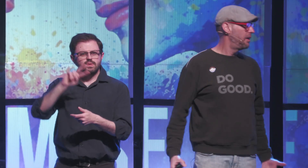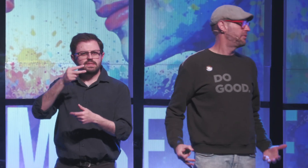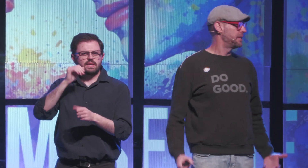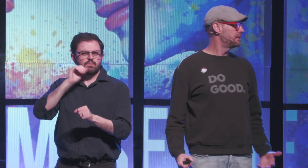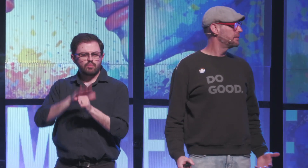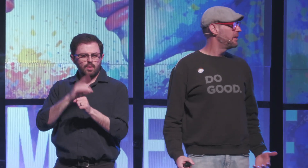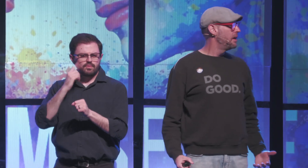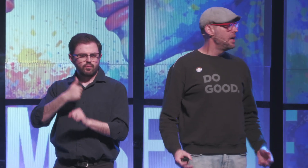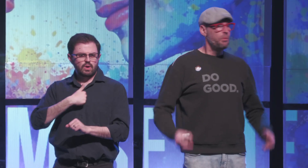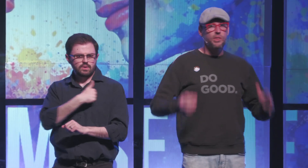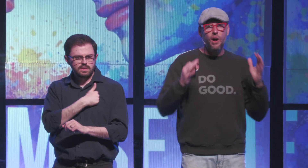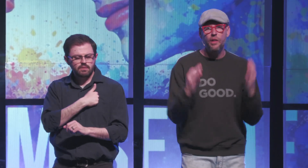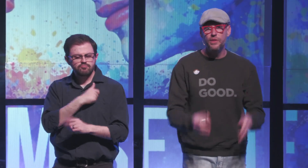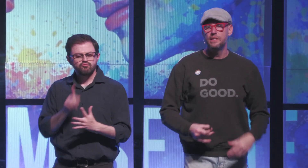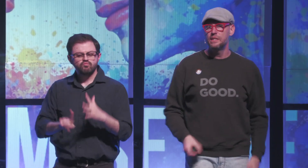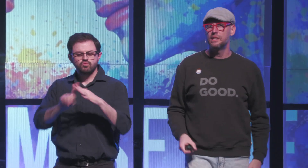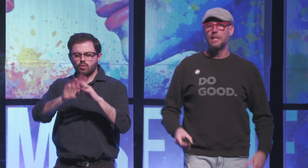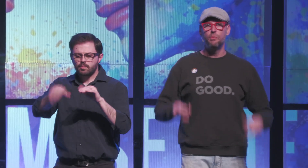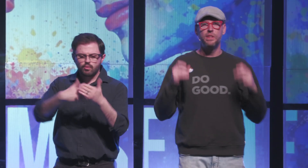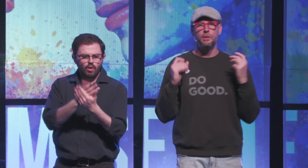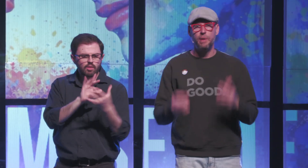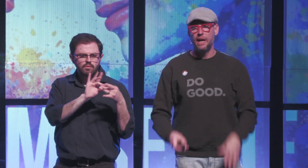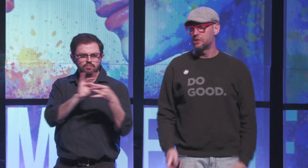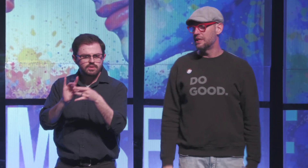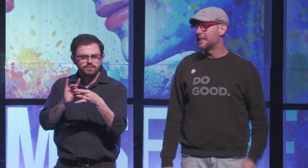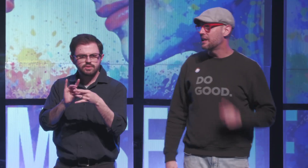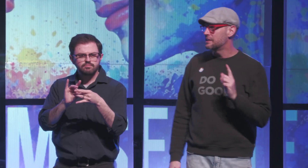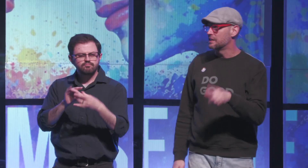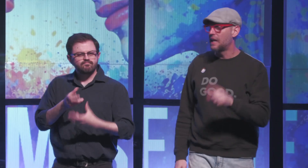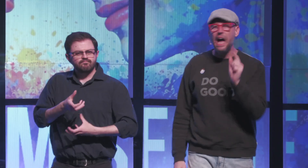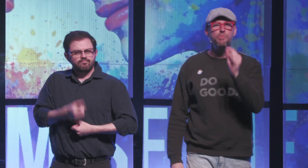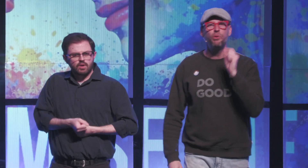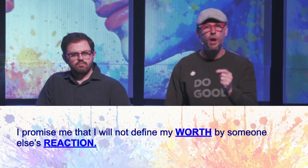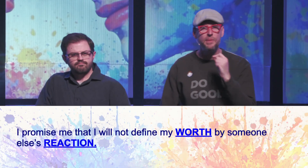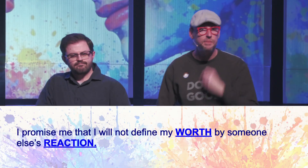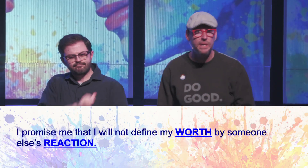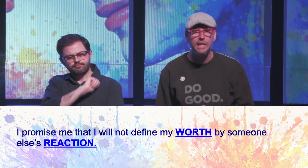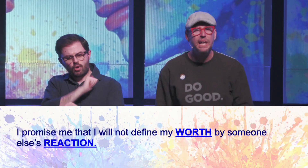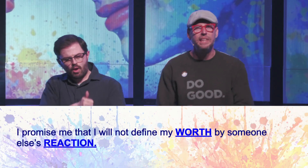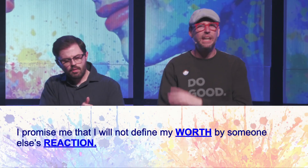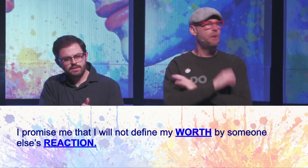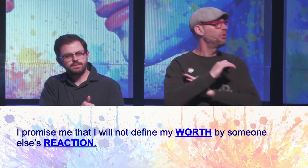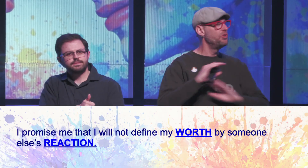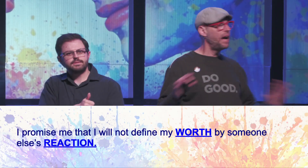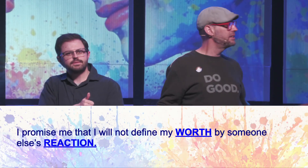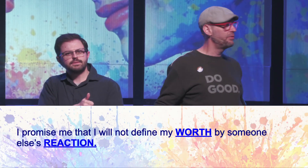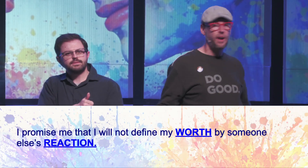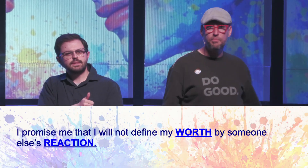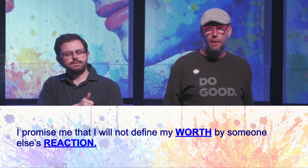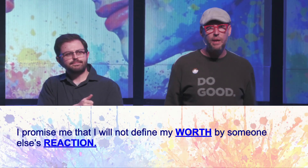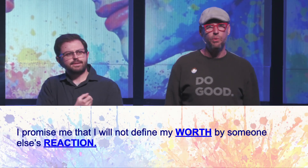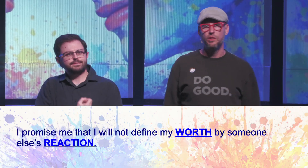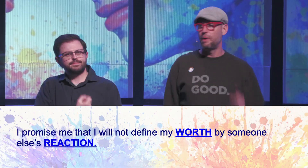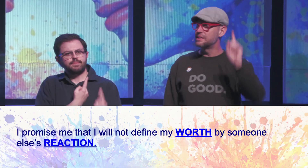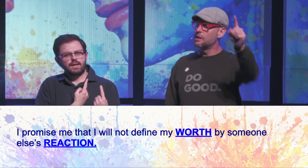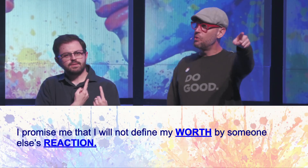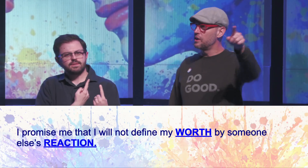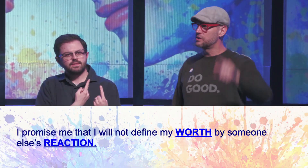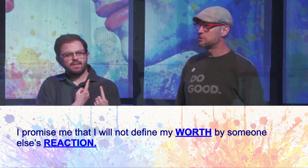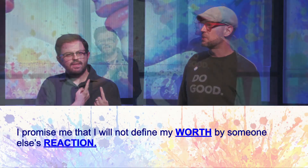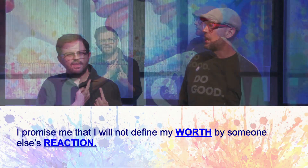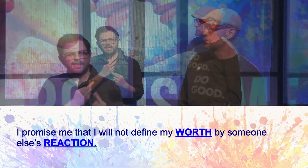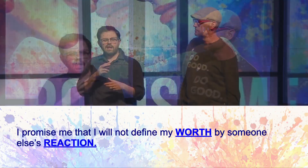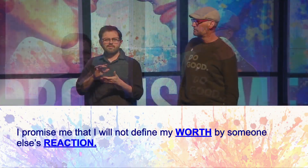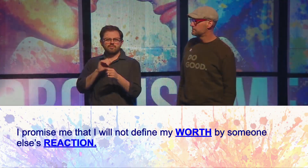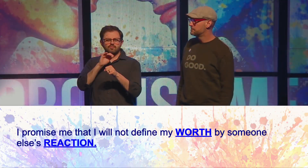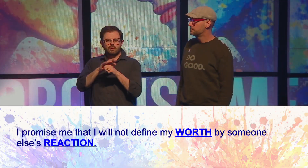with confidence, with authenticity, and with compassion. And that is this: I promise me that I will not define my worth by someone